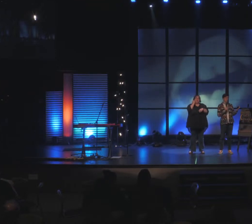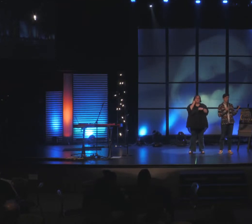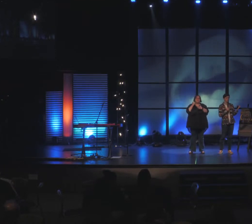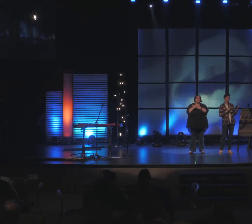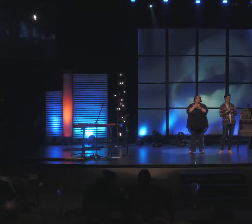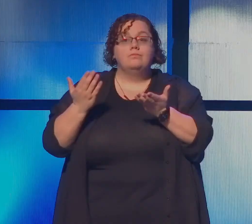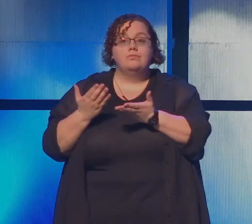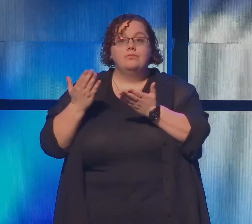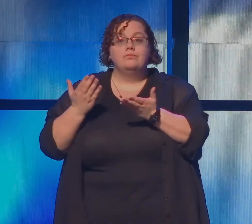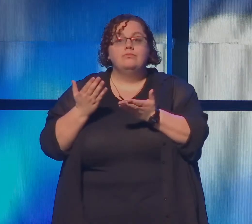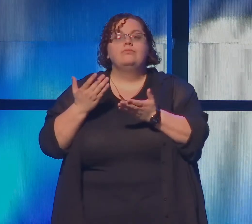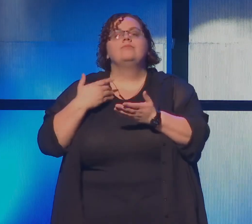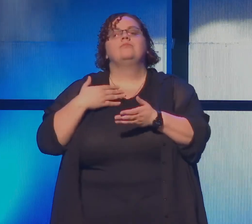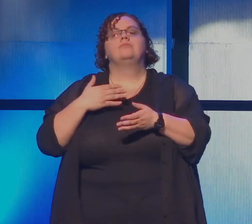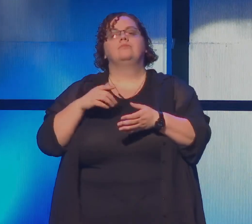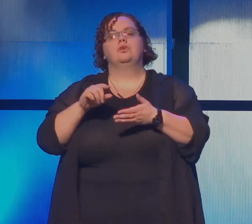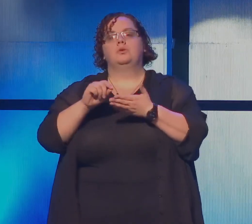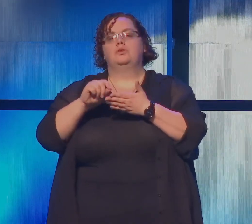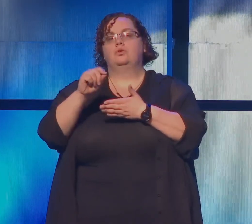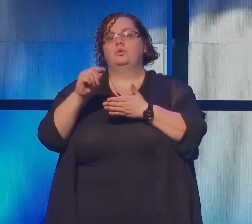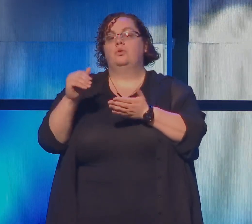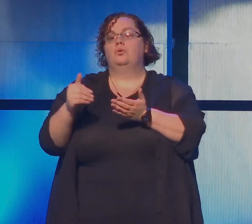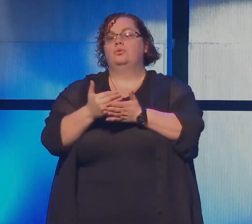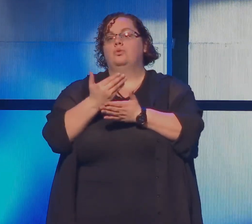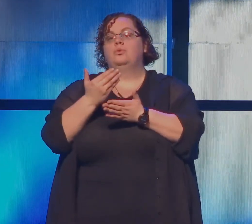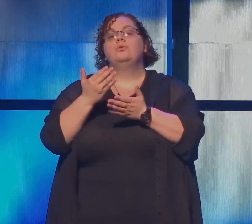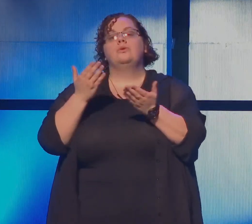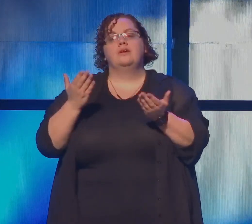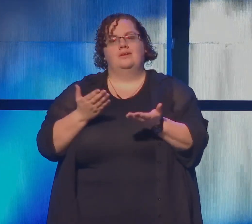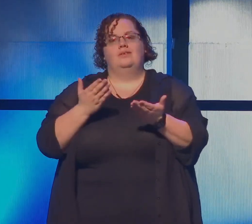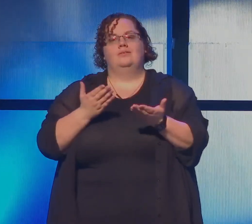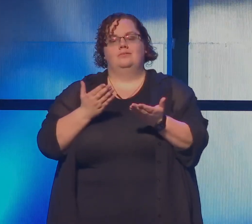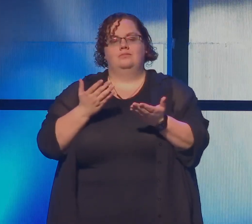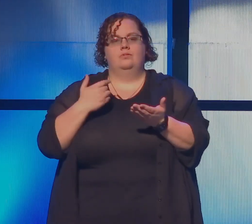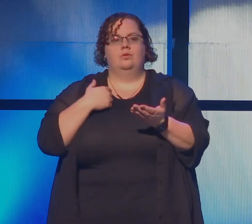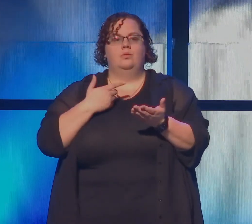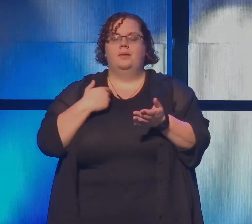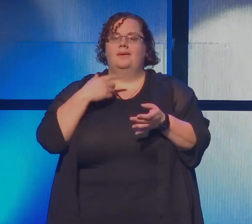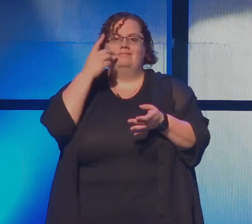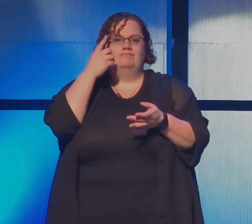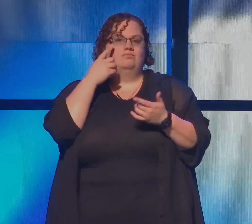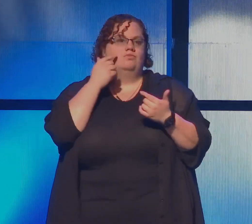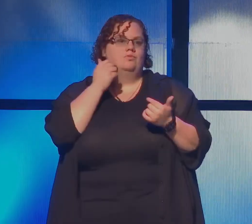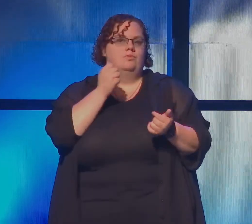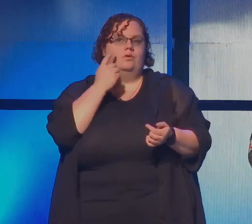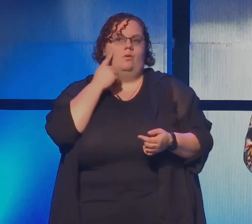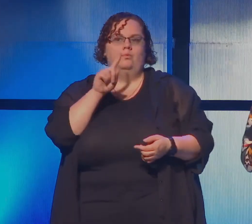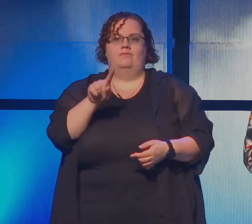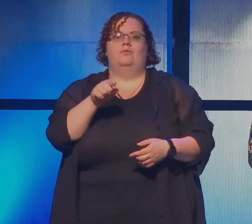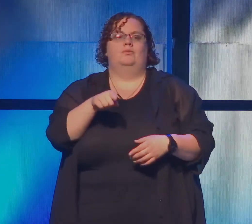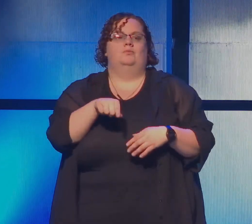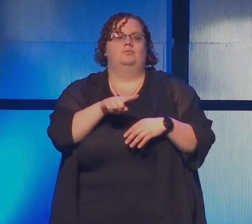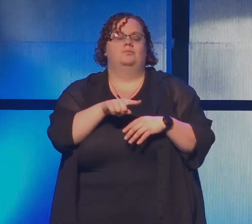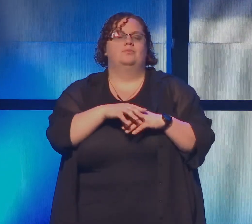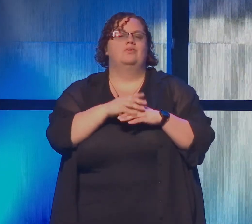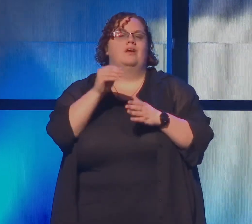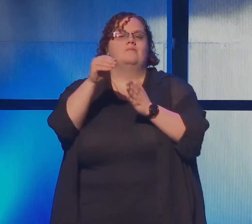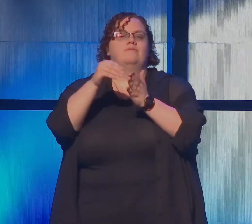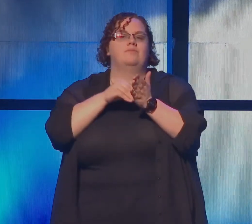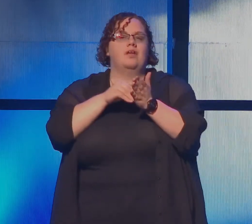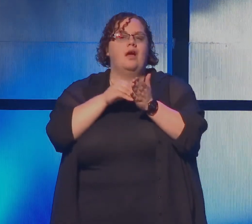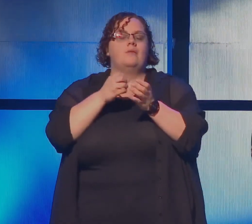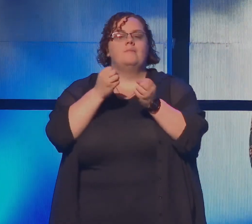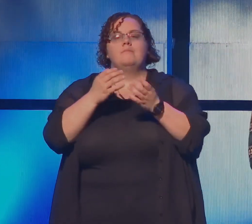new here, you can check the box new here. We made it just for you. And you can fill out as